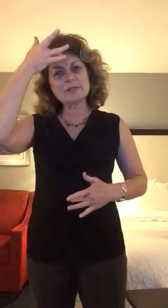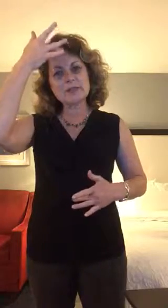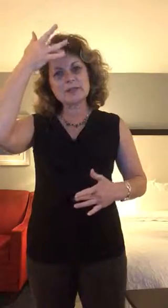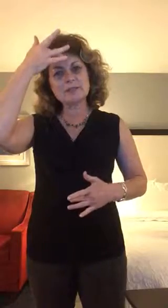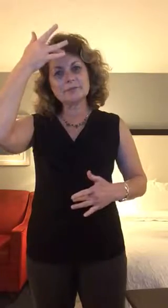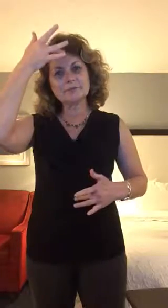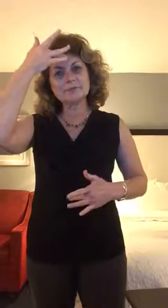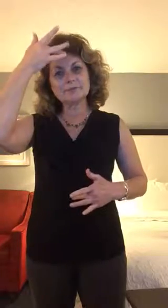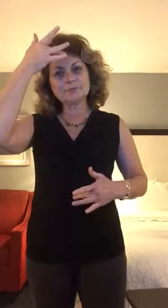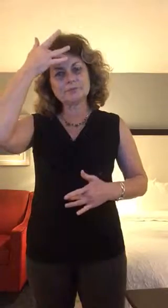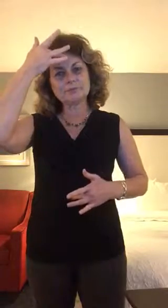sick.